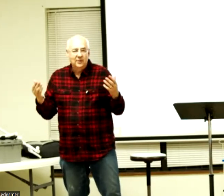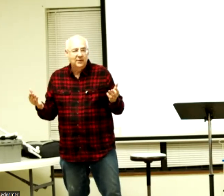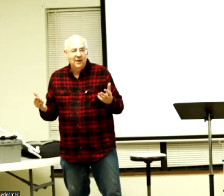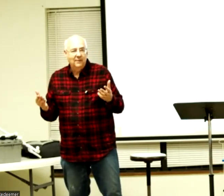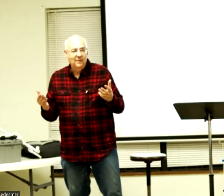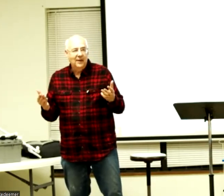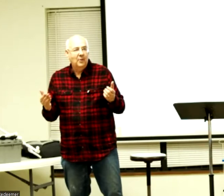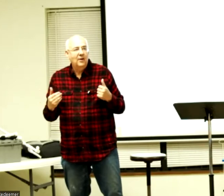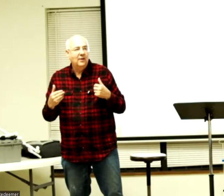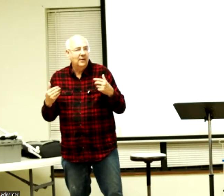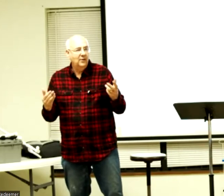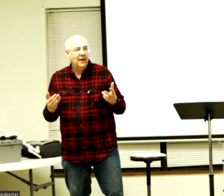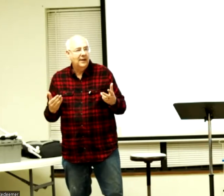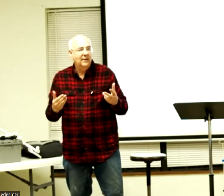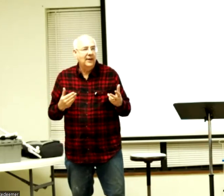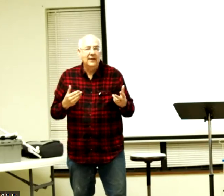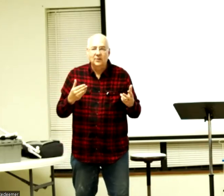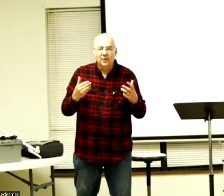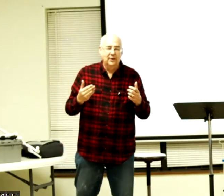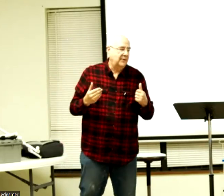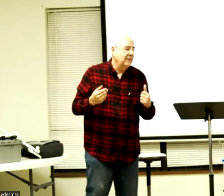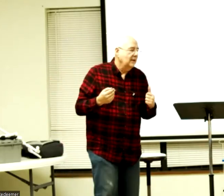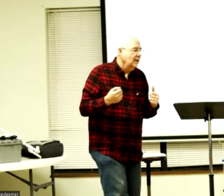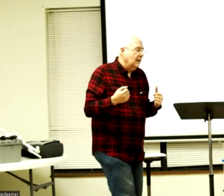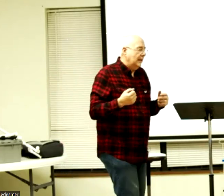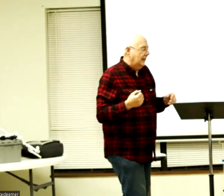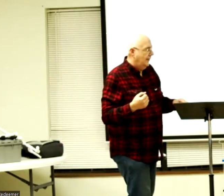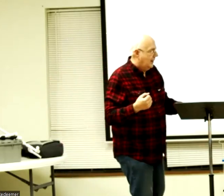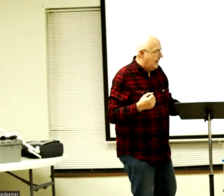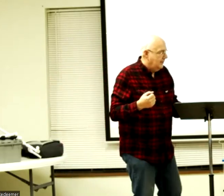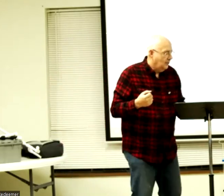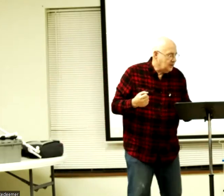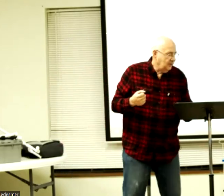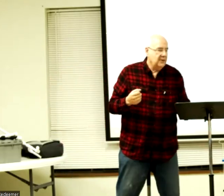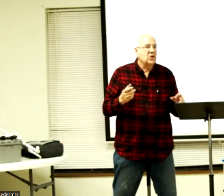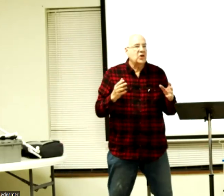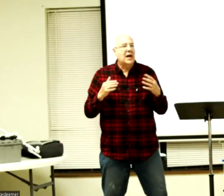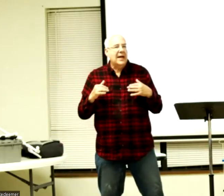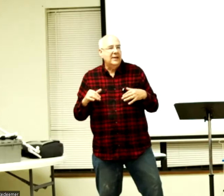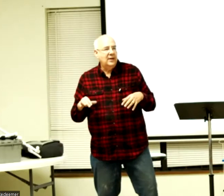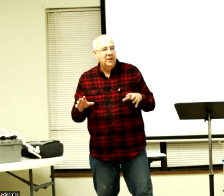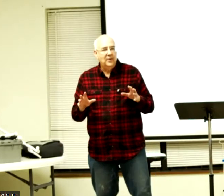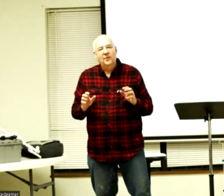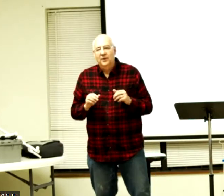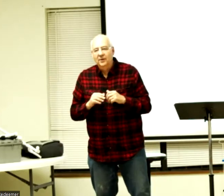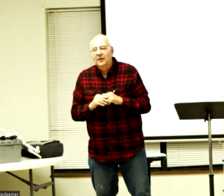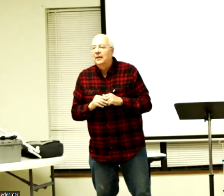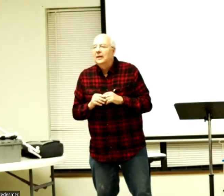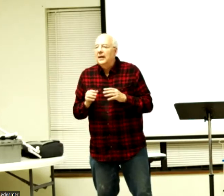with, get a partner and do that kind of thing. That's wonderful. All right, well, let's go through the signs that we went through, and then